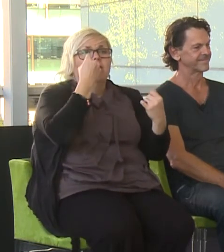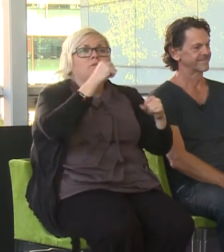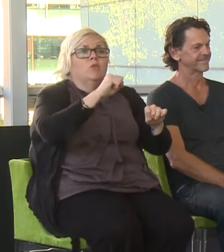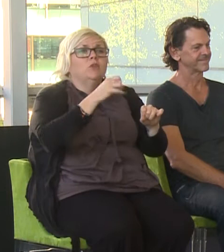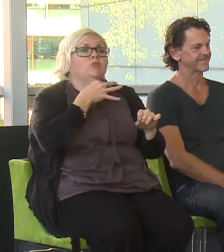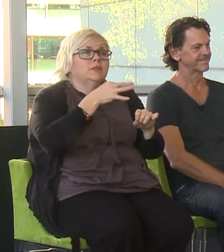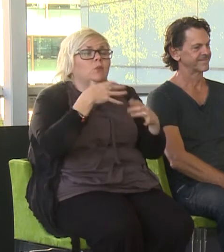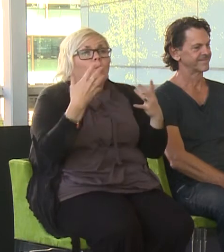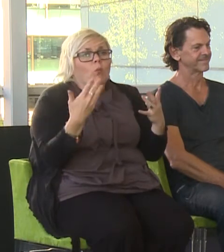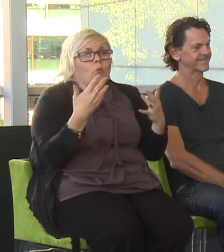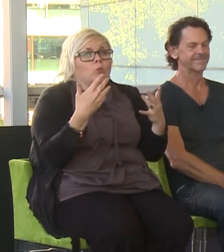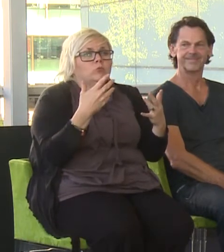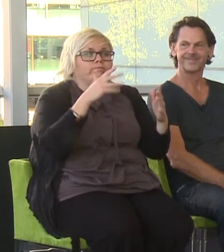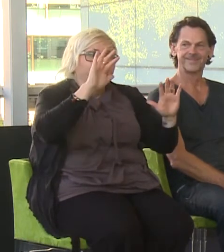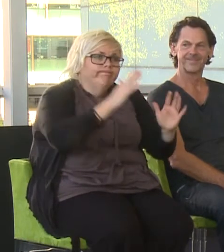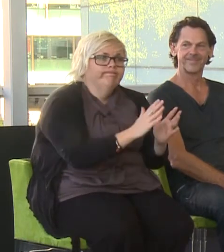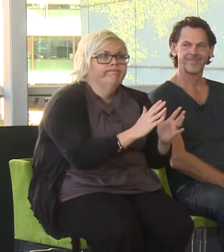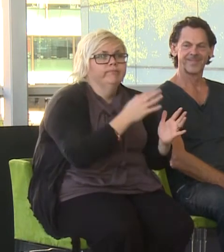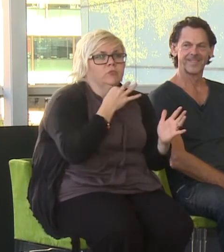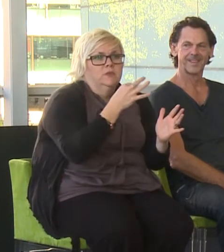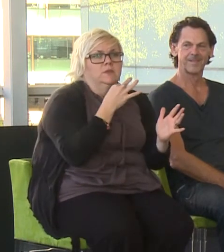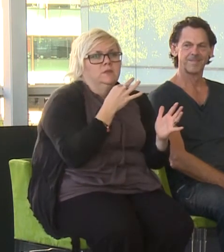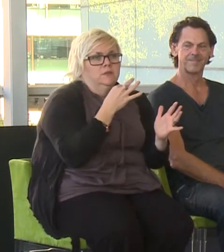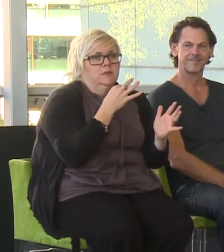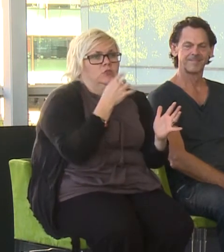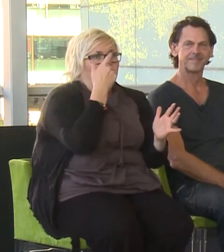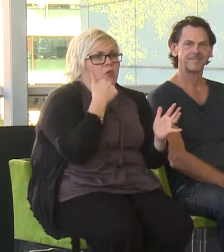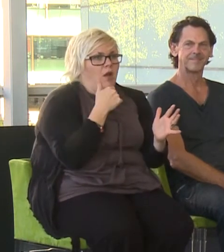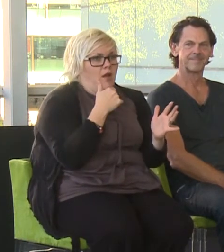or at least mitigate as much as possible the element of risk.